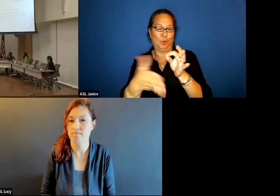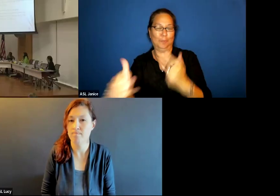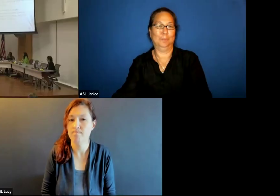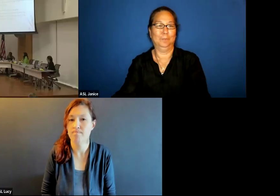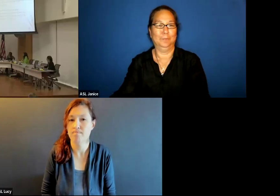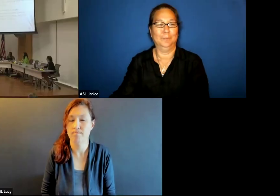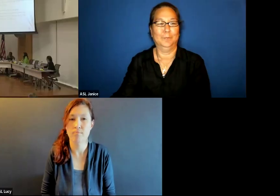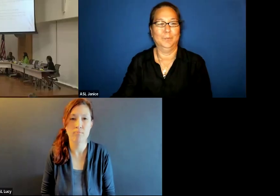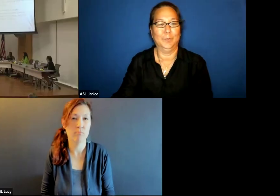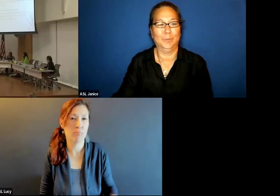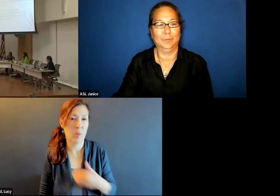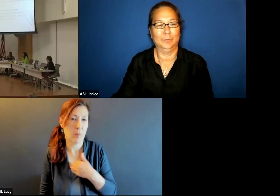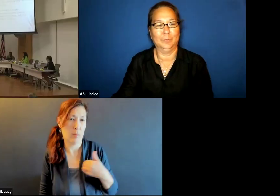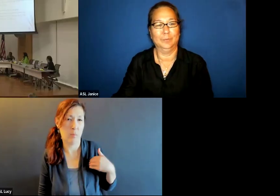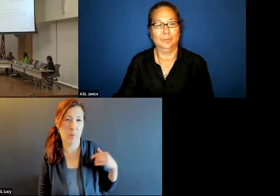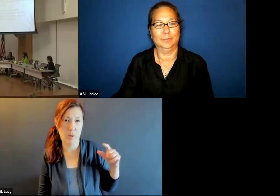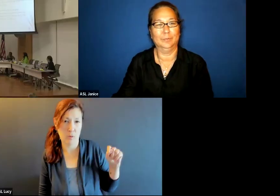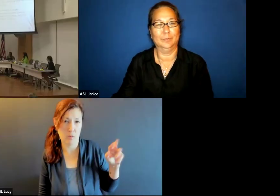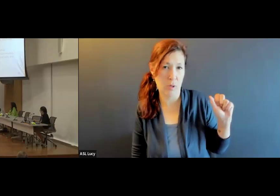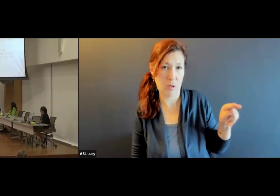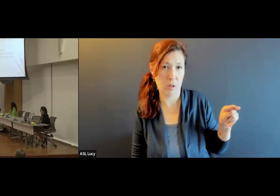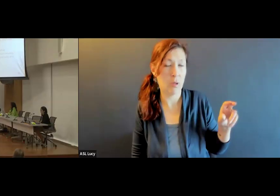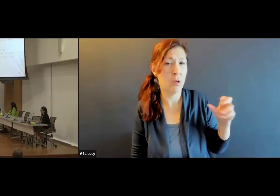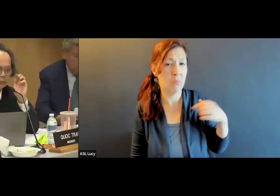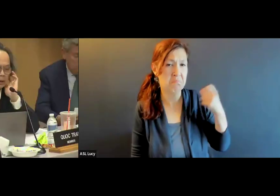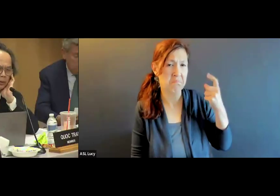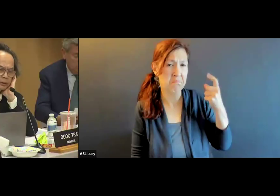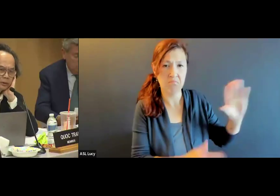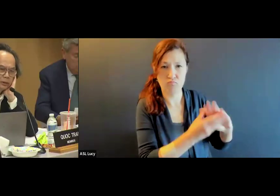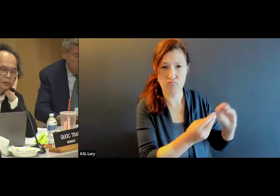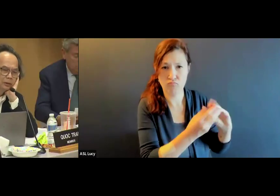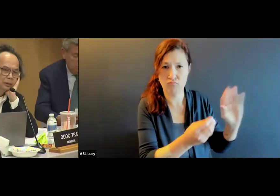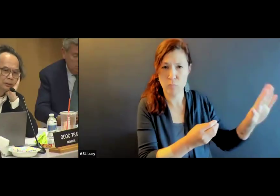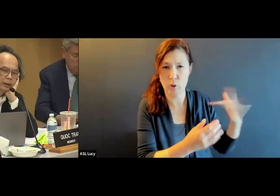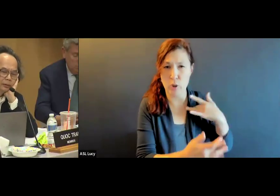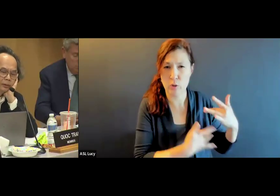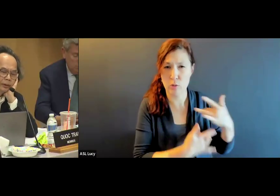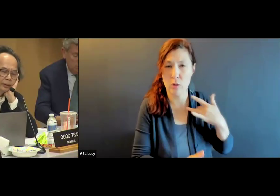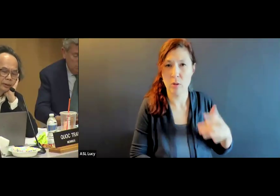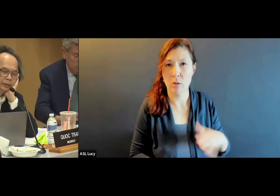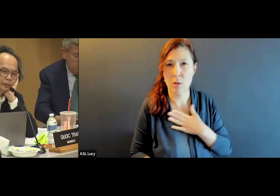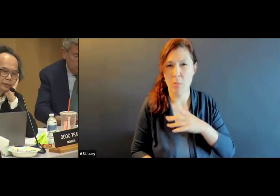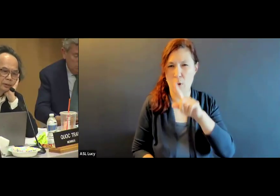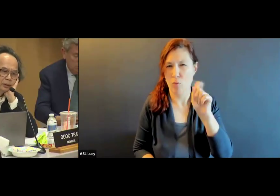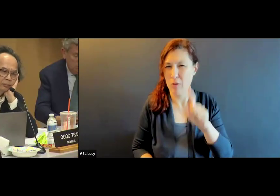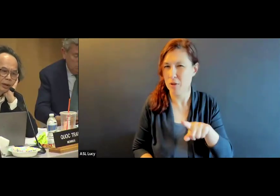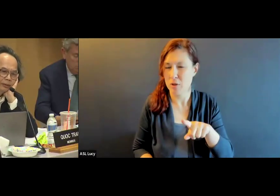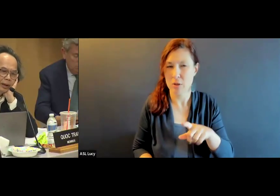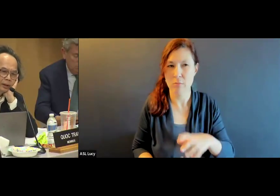I appreciate his comment. I appreciate his concern, but my question is a little, I don't know whether it